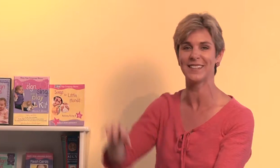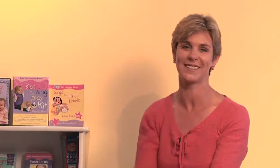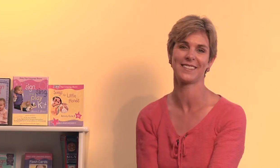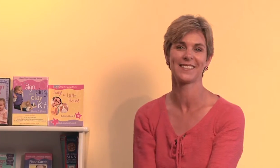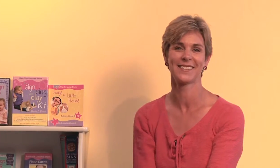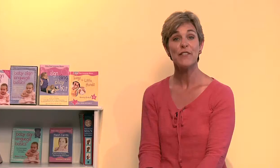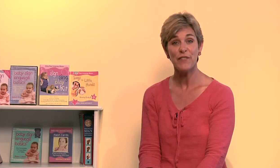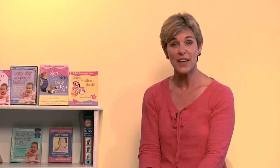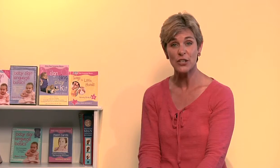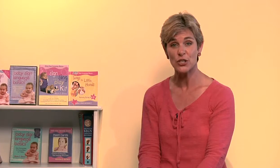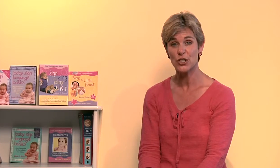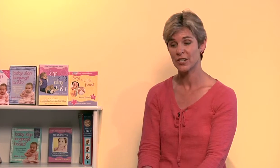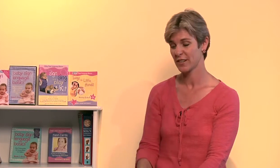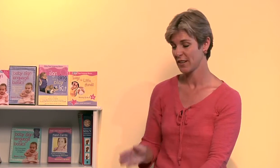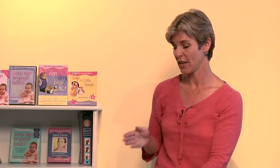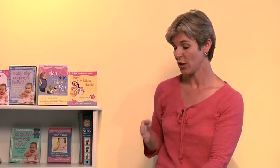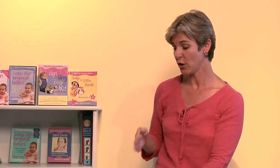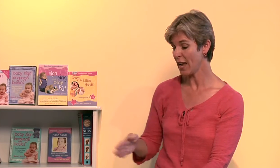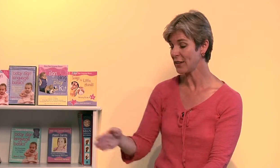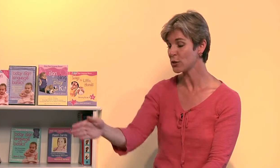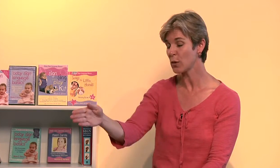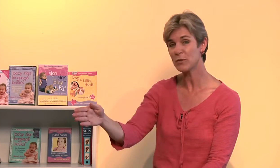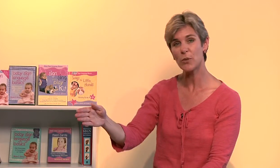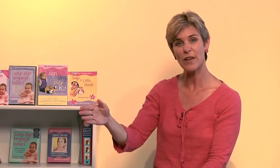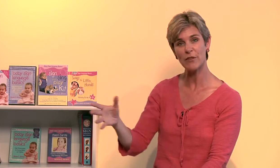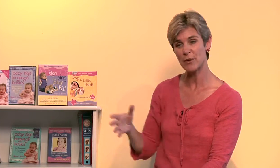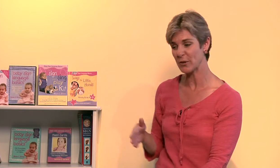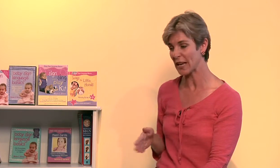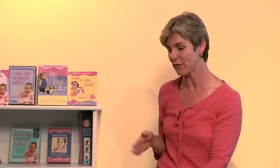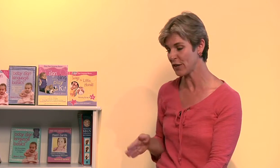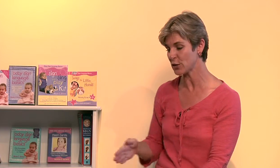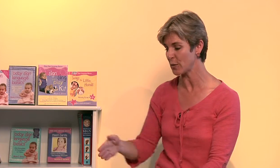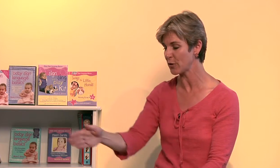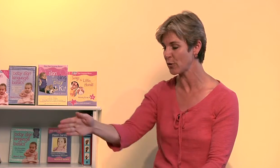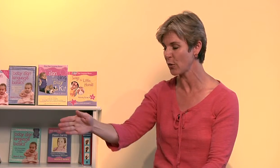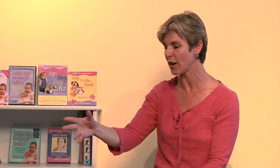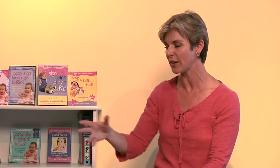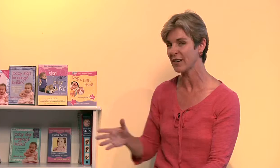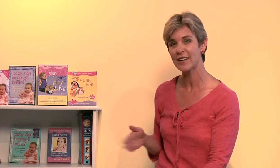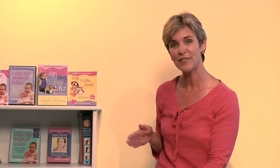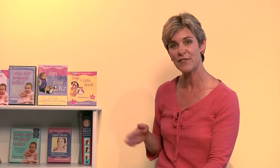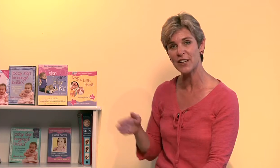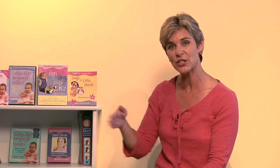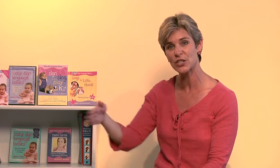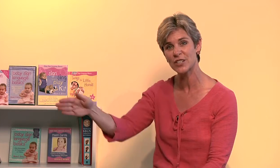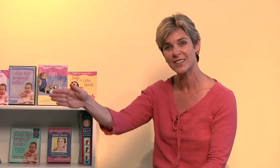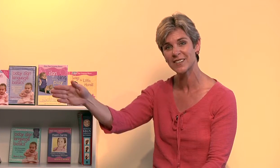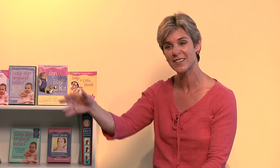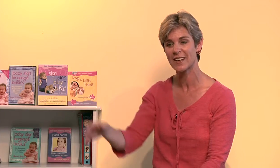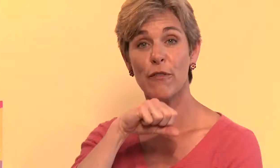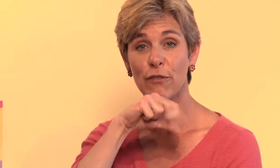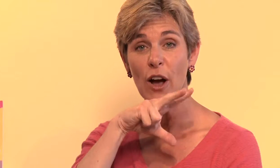Elephant. Fish. Your hand swims away from you like a fish swimming through the water. Fish.